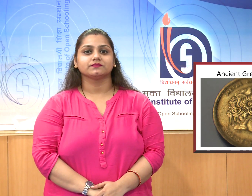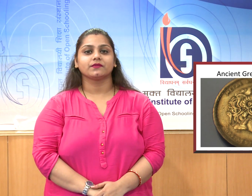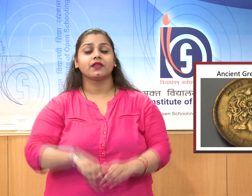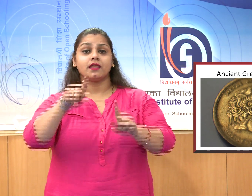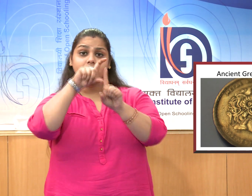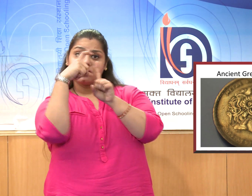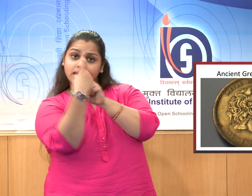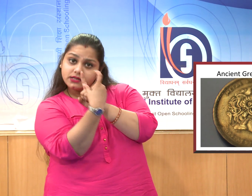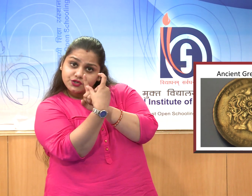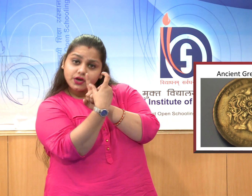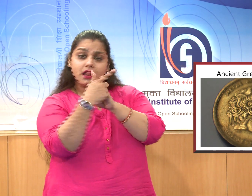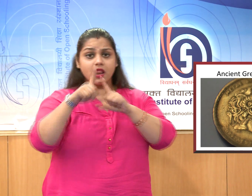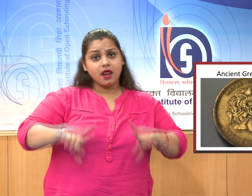cultural life at a time